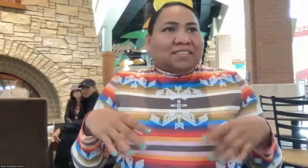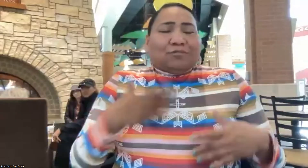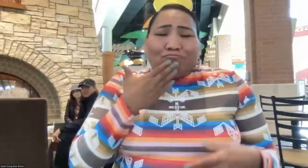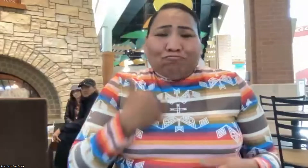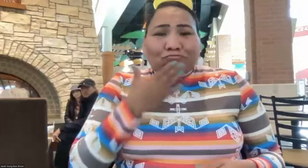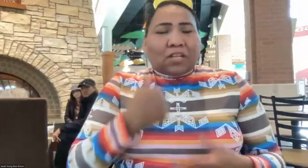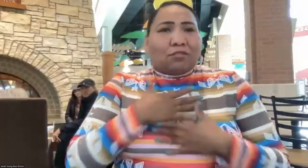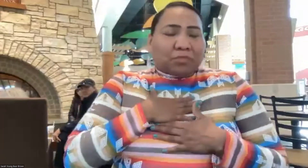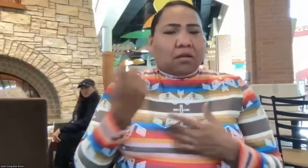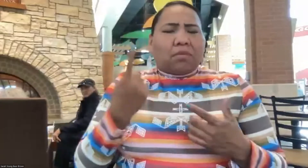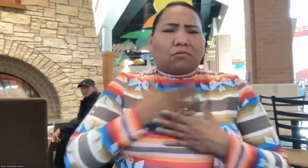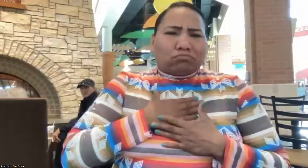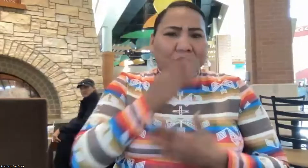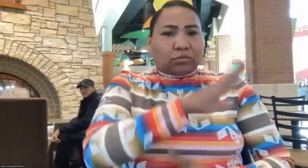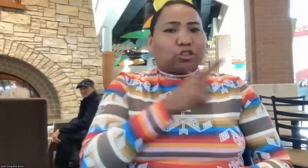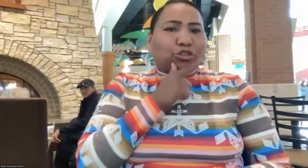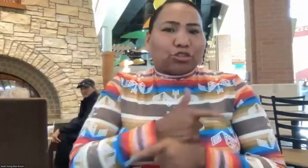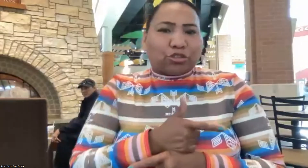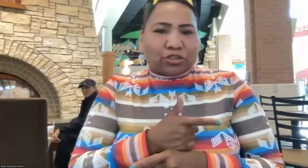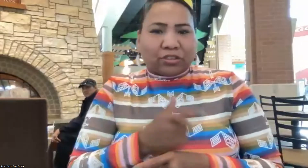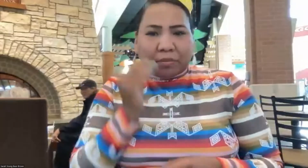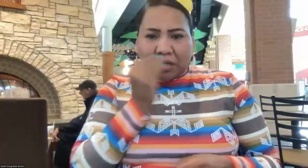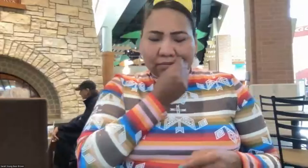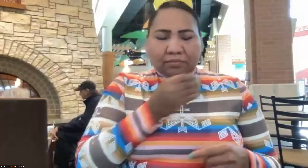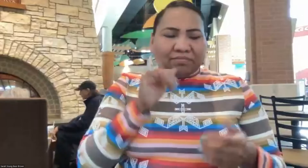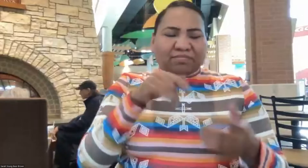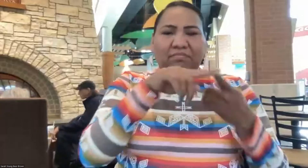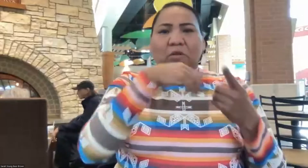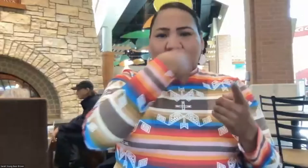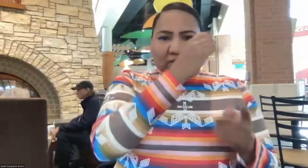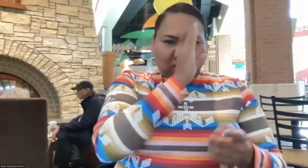become the sweetest, most loving brother